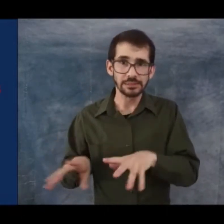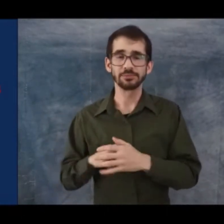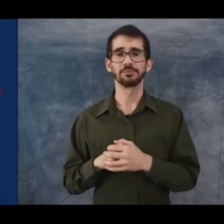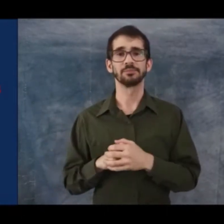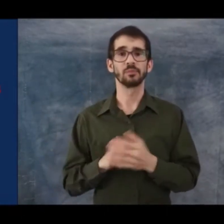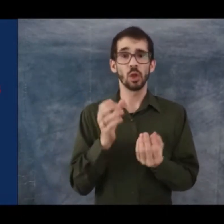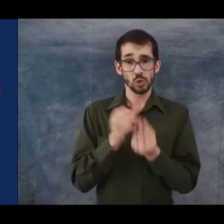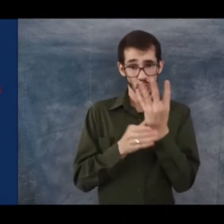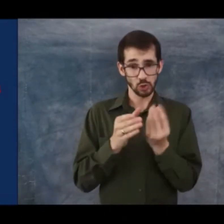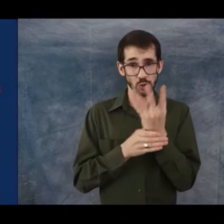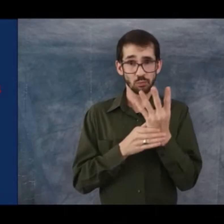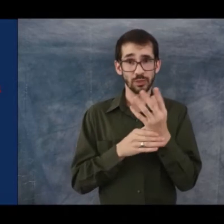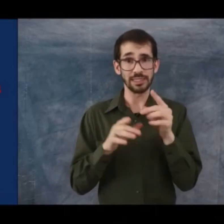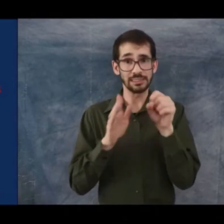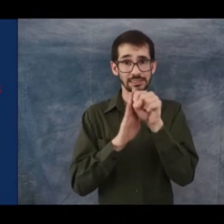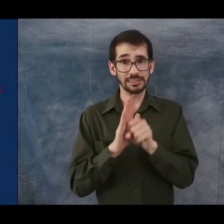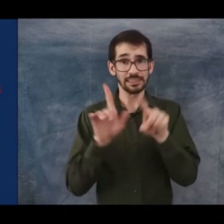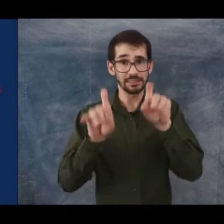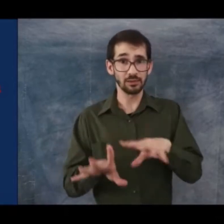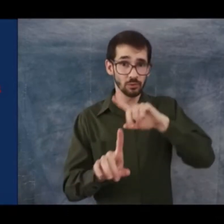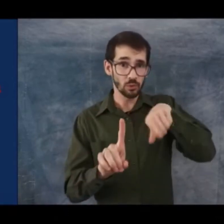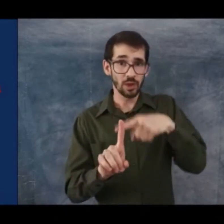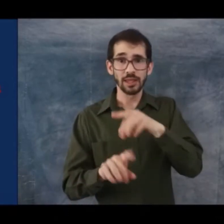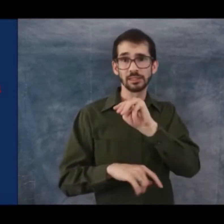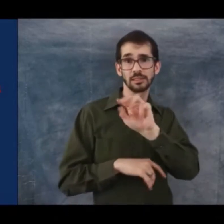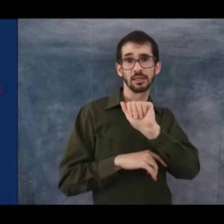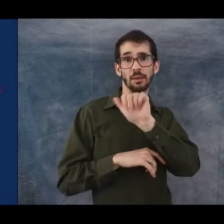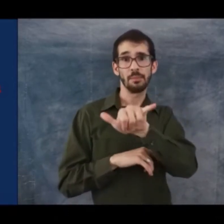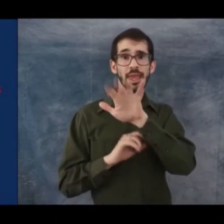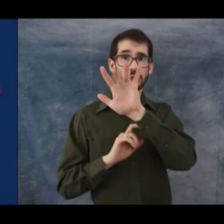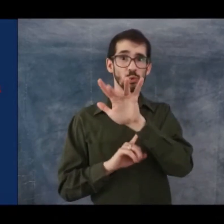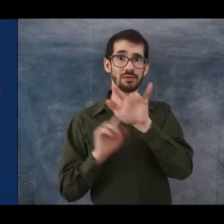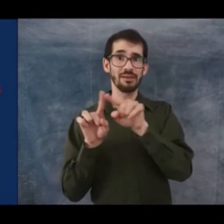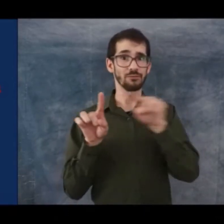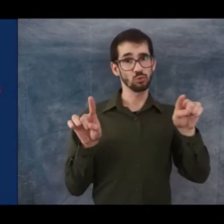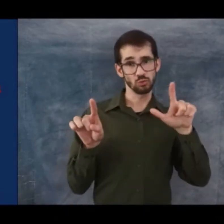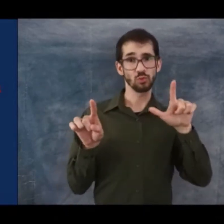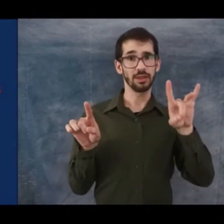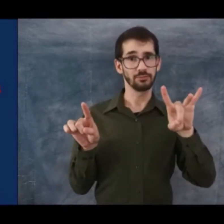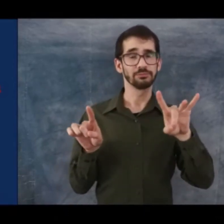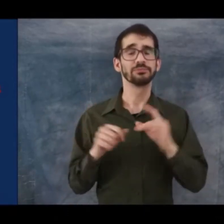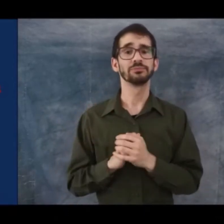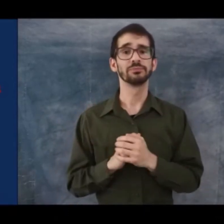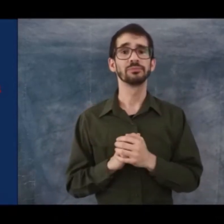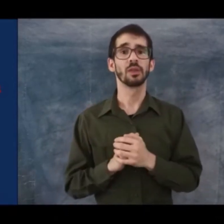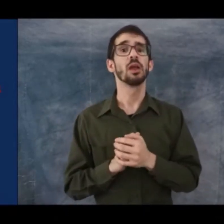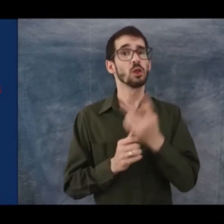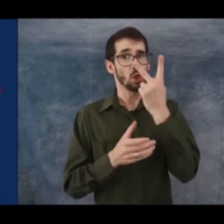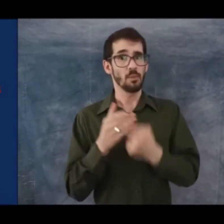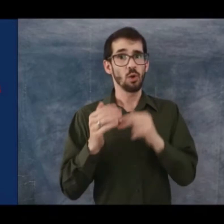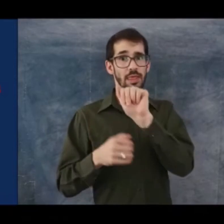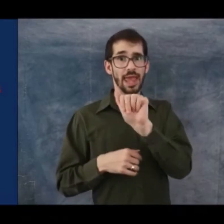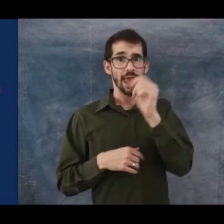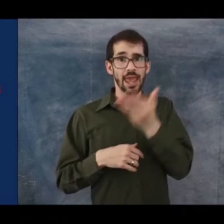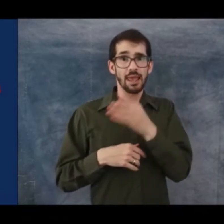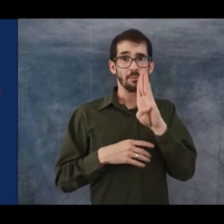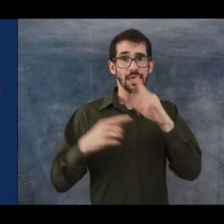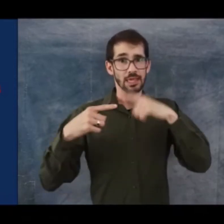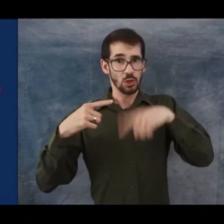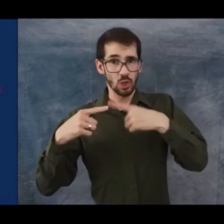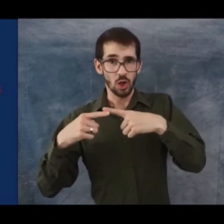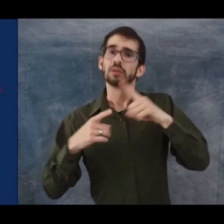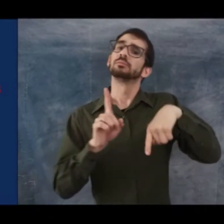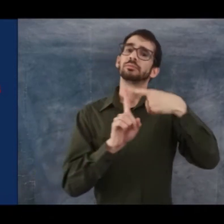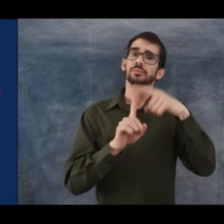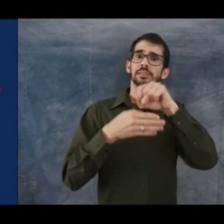state assessments will take place May 25th through 28th. This includes both AB year-long and semester